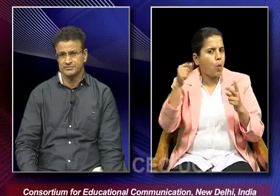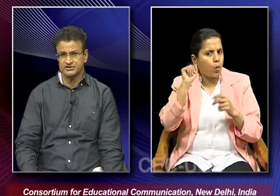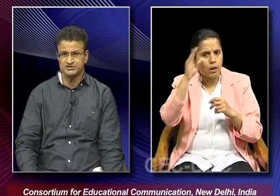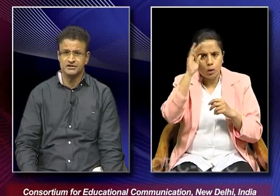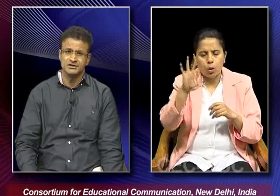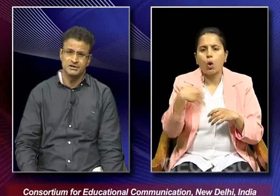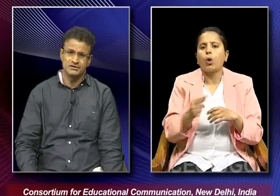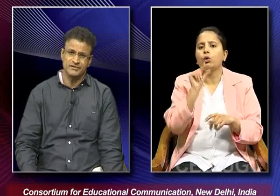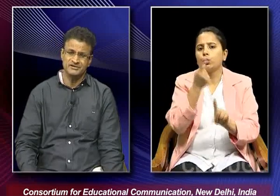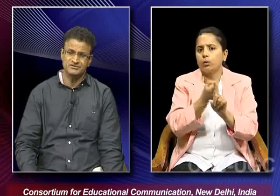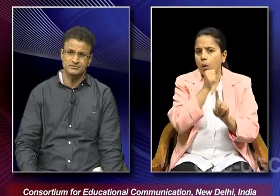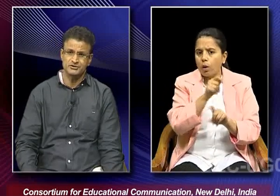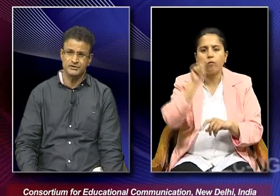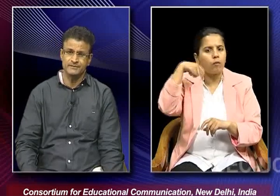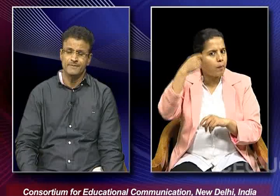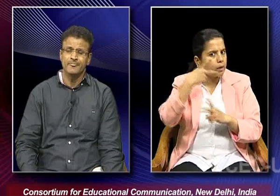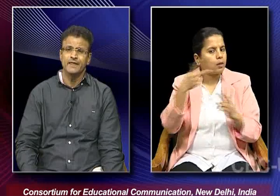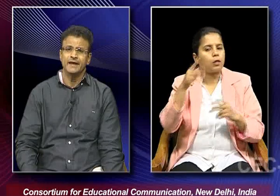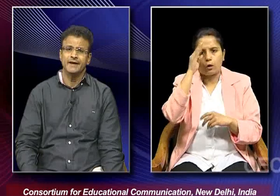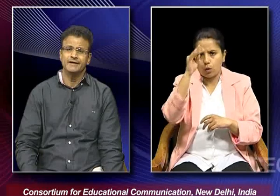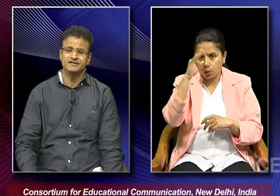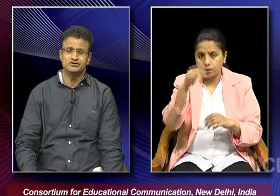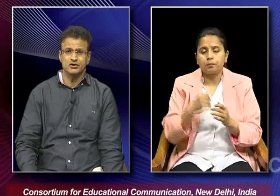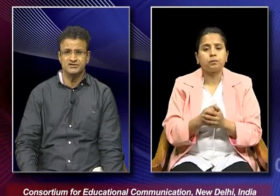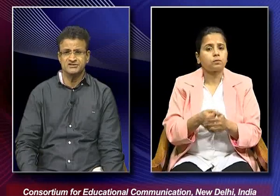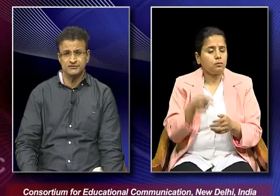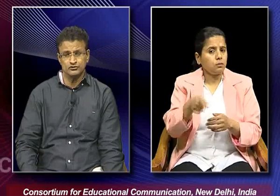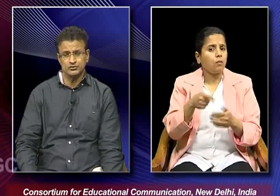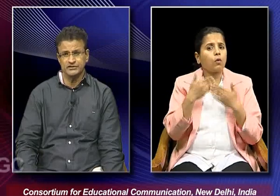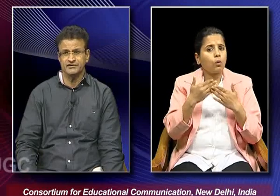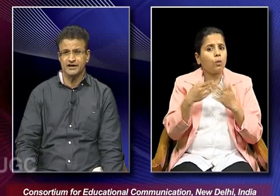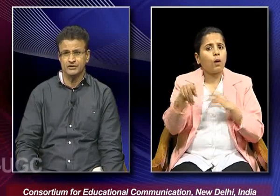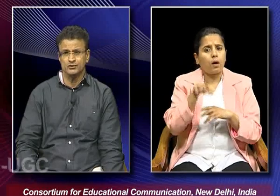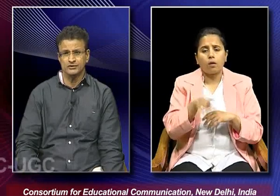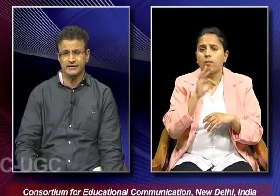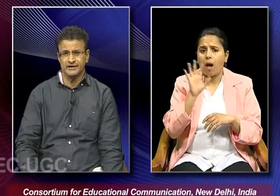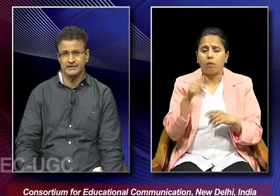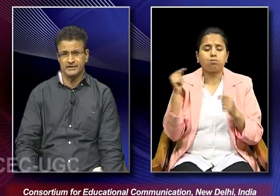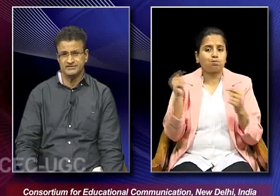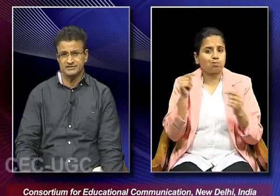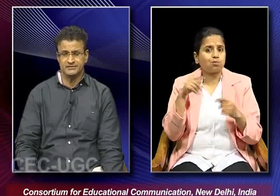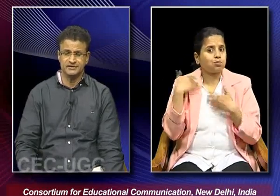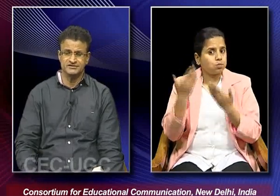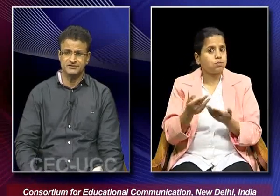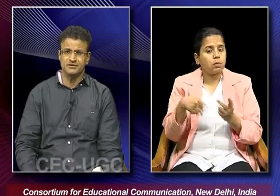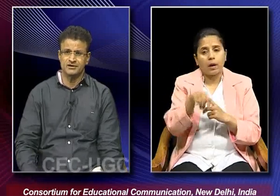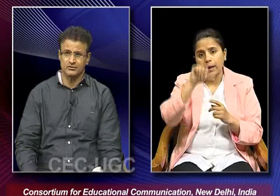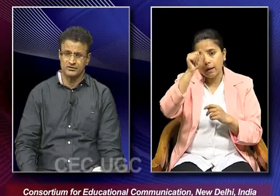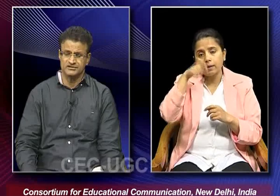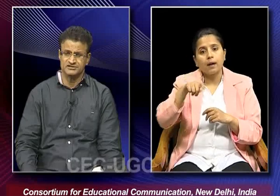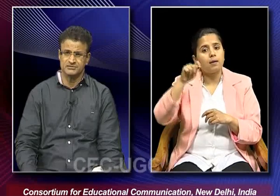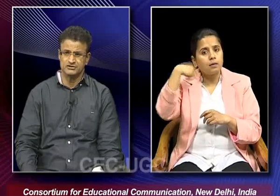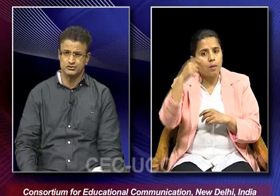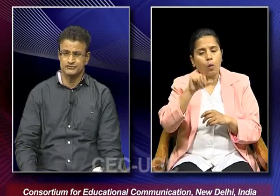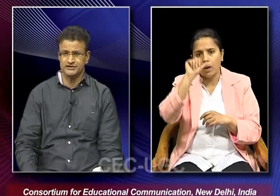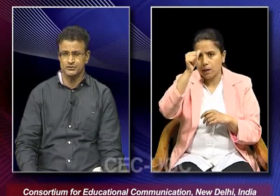the British feminist film theory. And these scholars they also even argued that as Indian cinema or Hindi